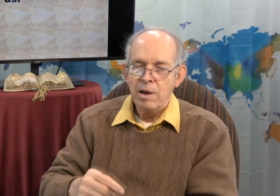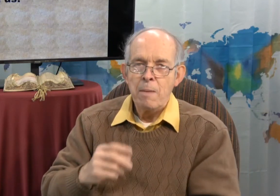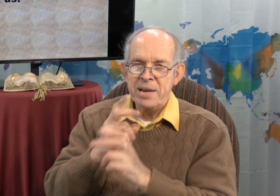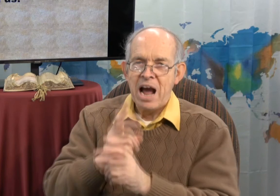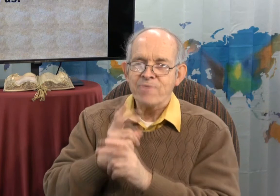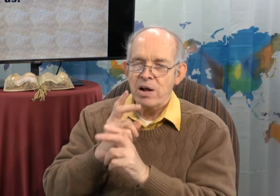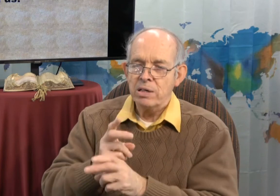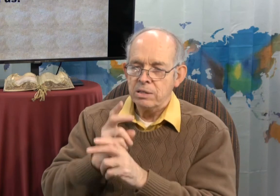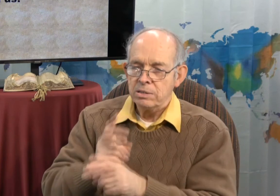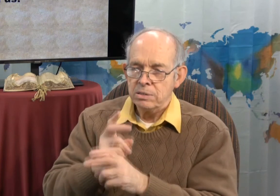gather,